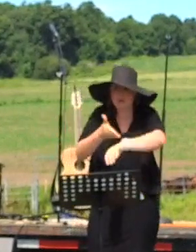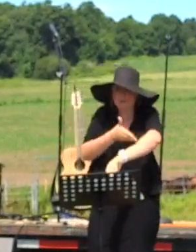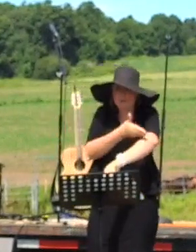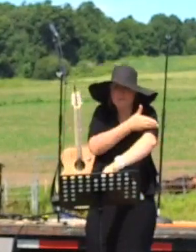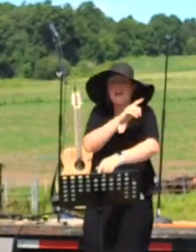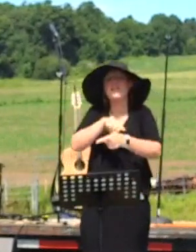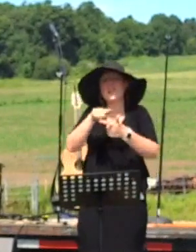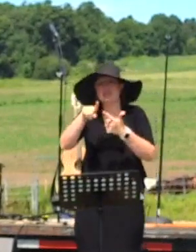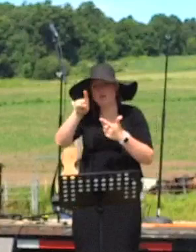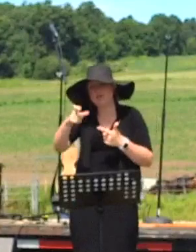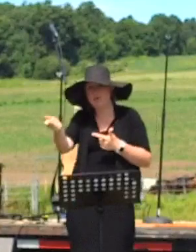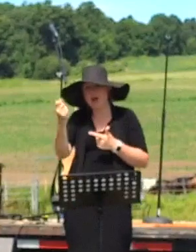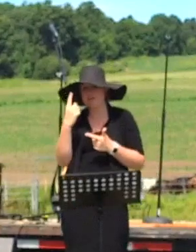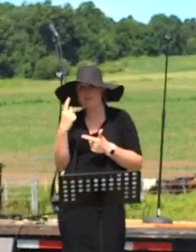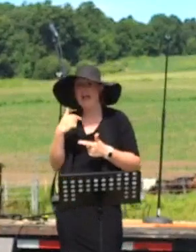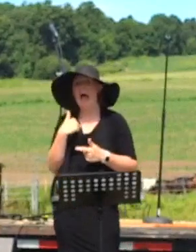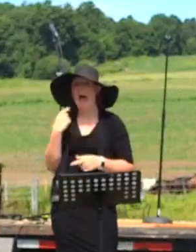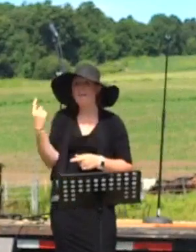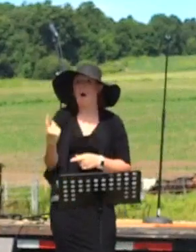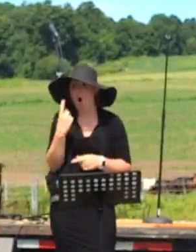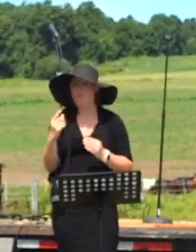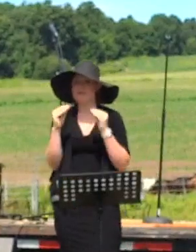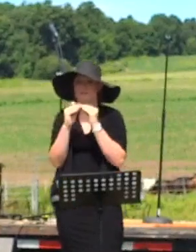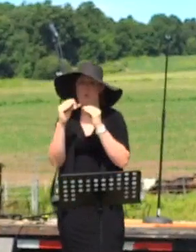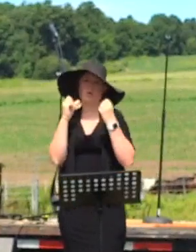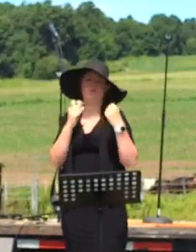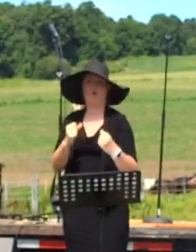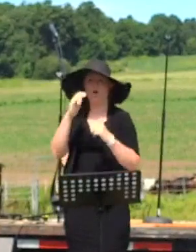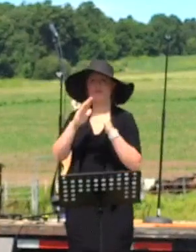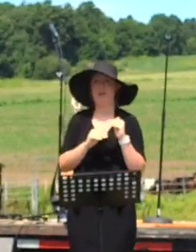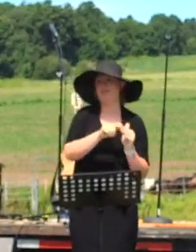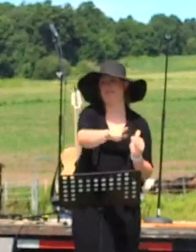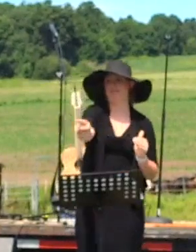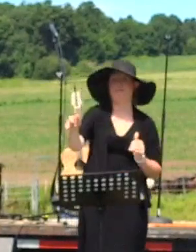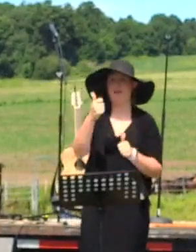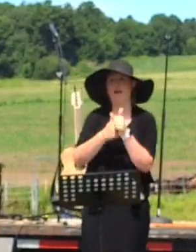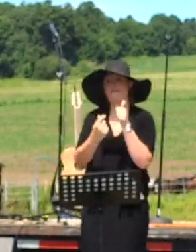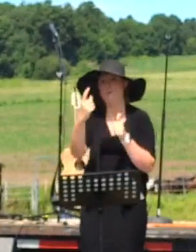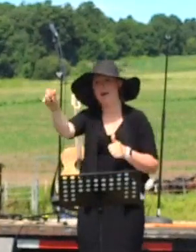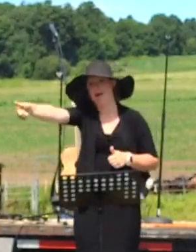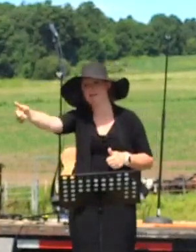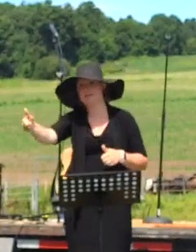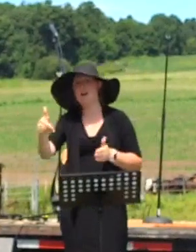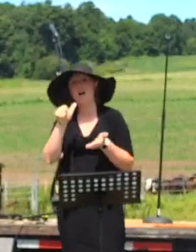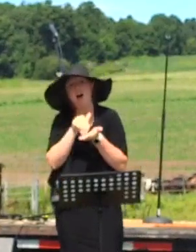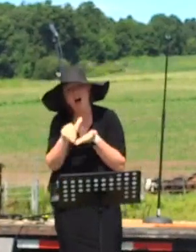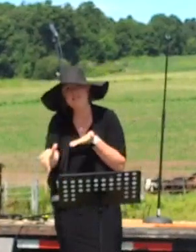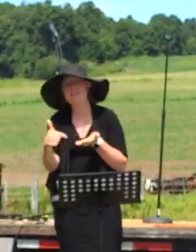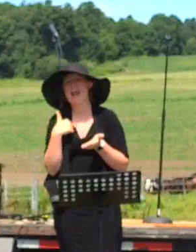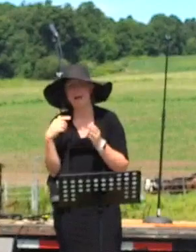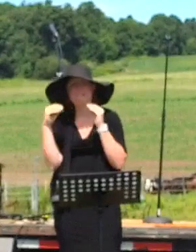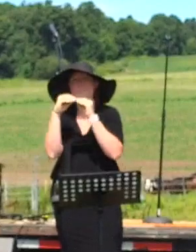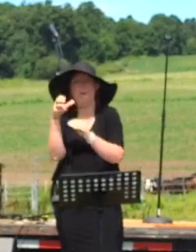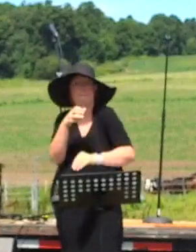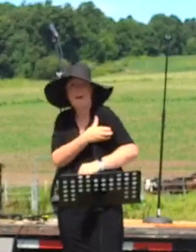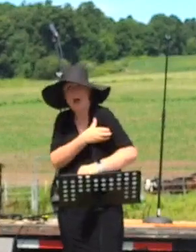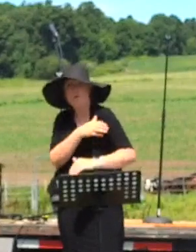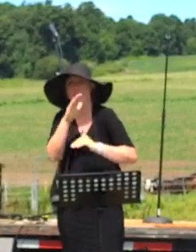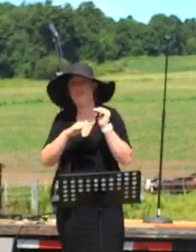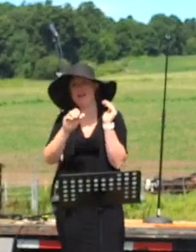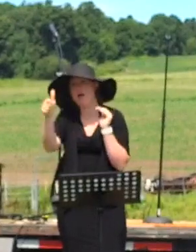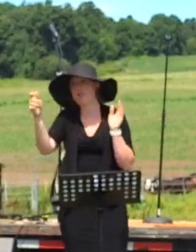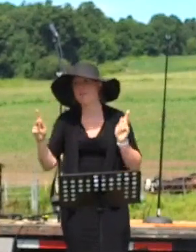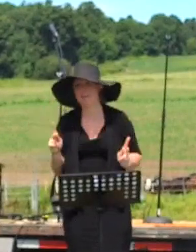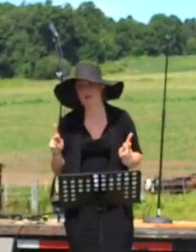you're almost always going to be stronger than many of those around you. And you're often going to be more powerful than those around you. And